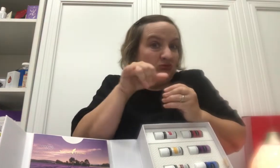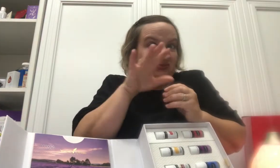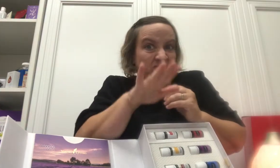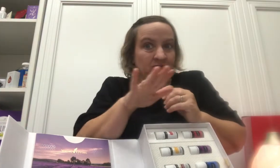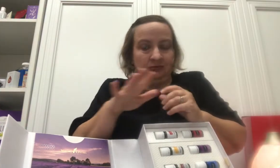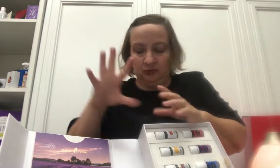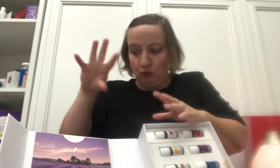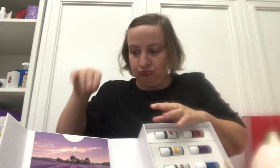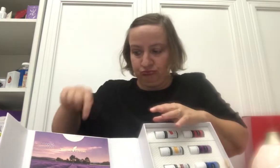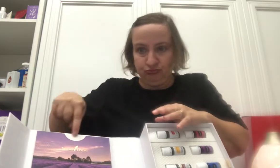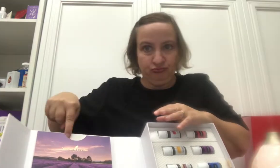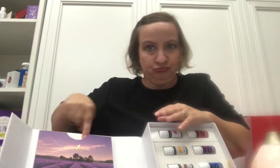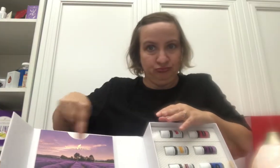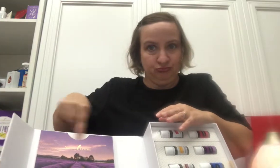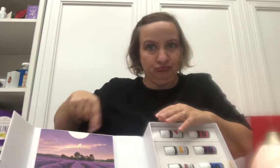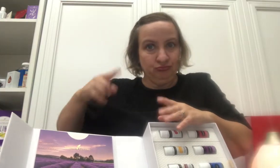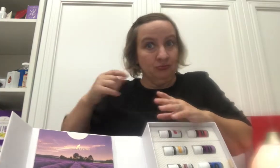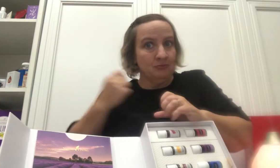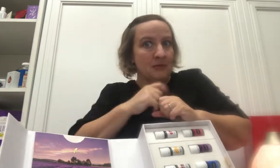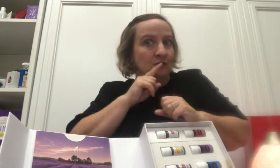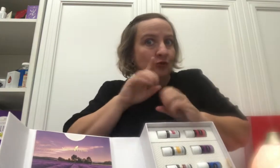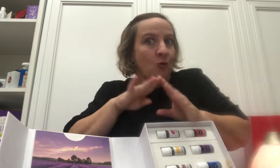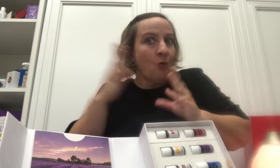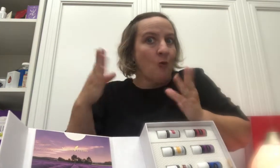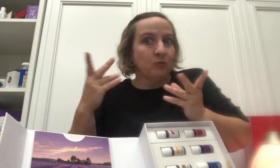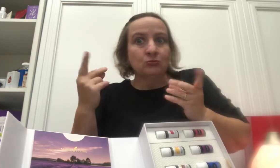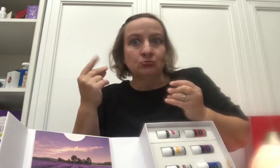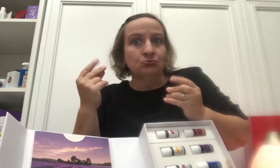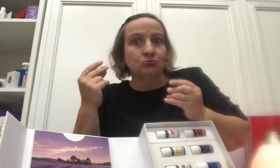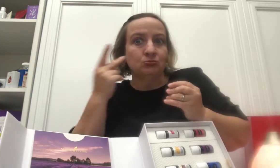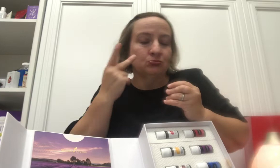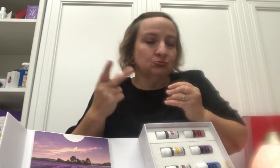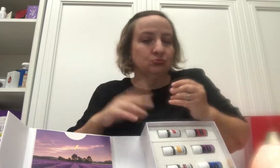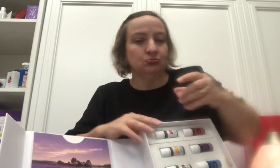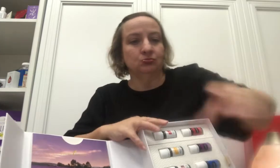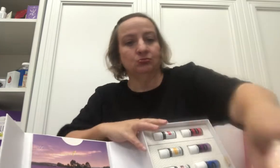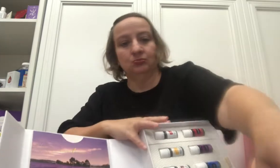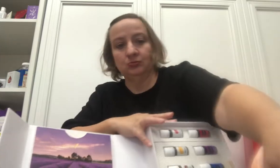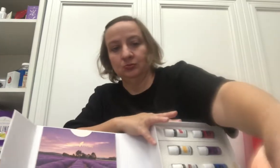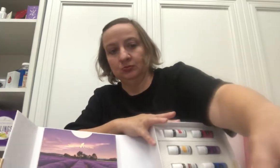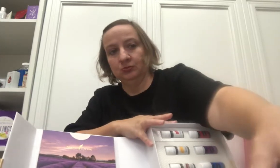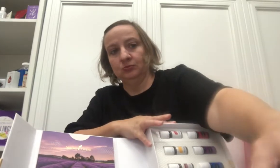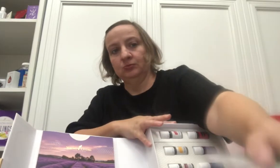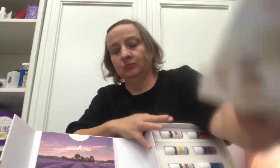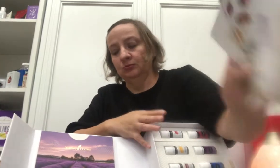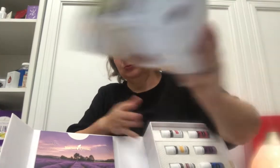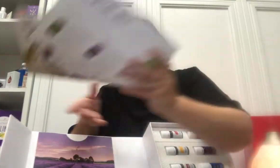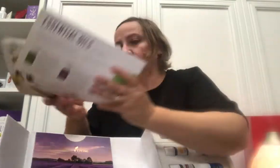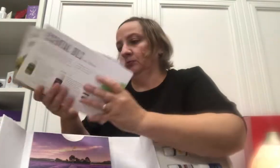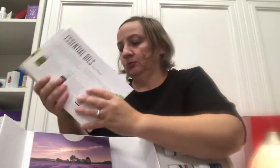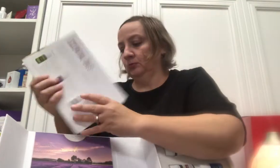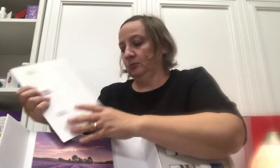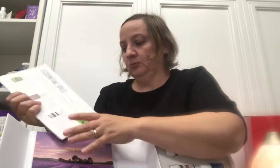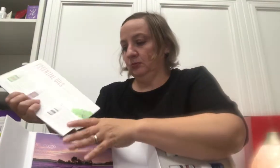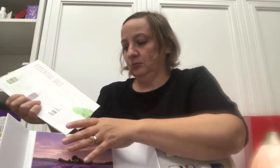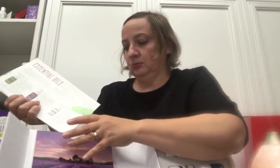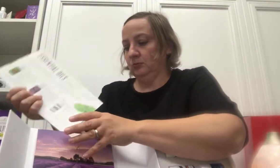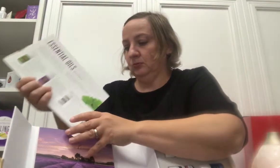what to do with those oils. So make sure you open these and look in this little